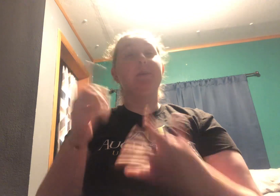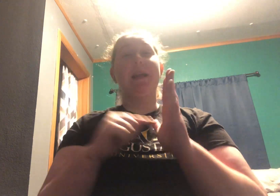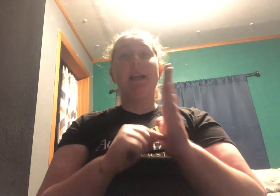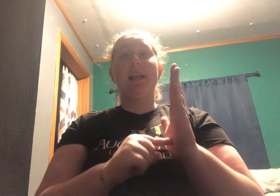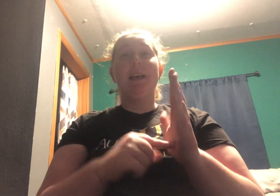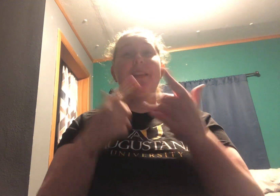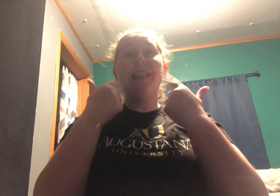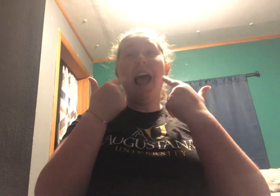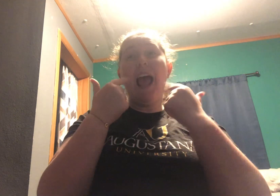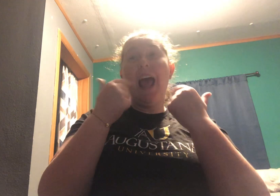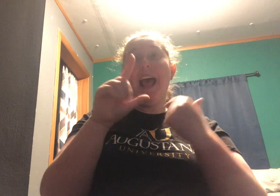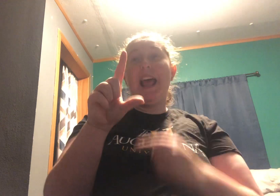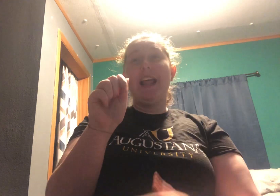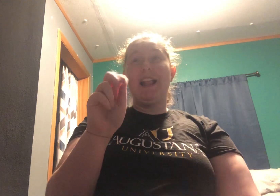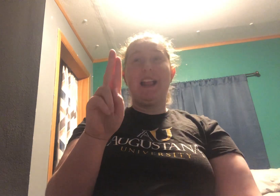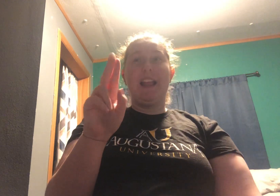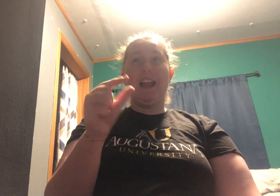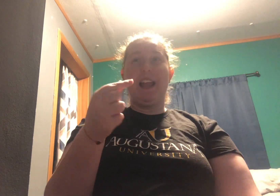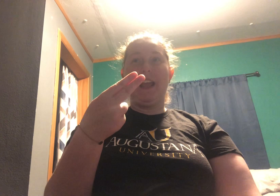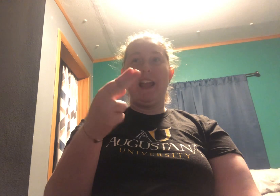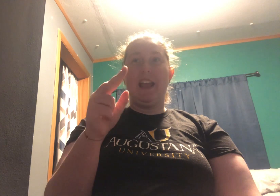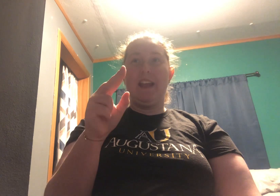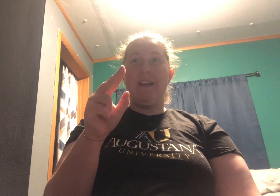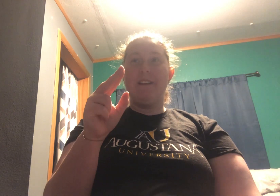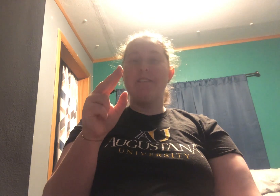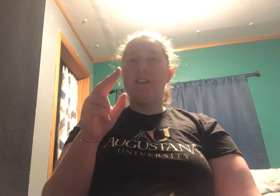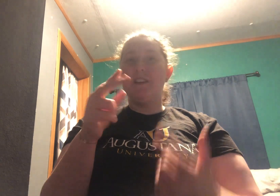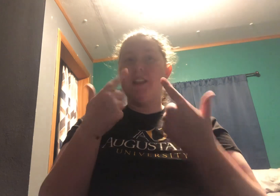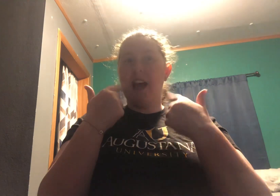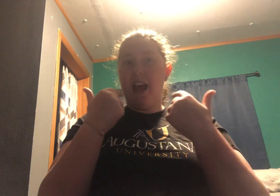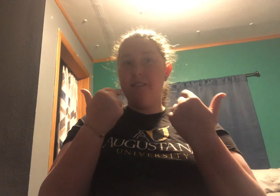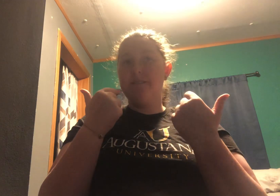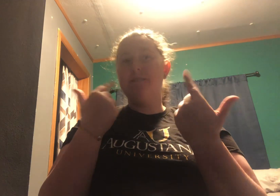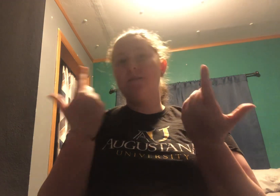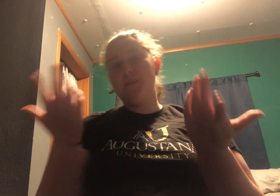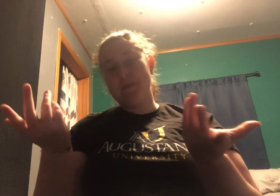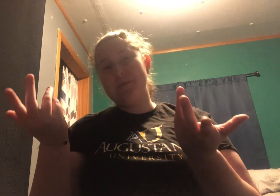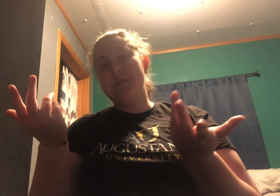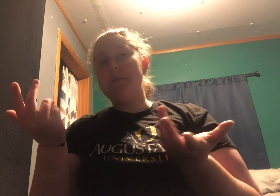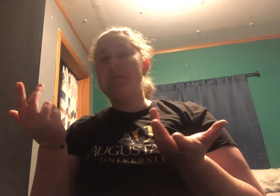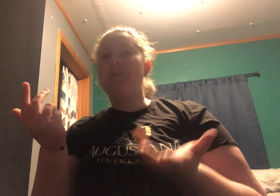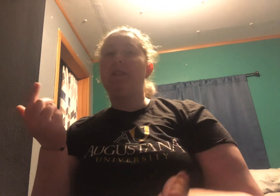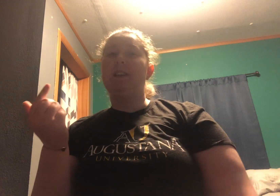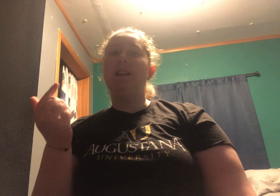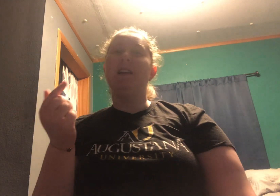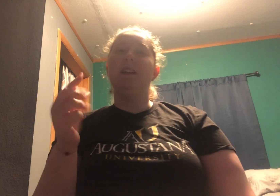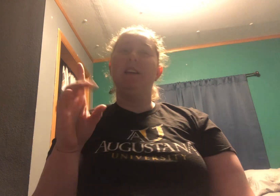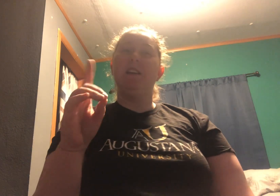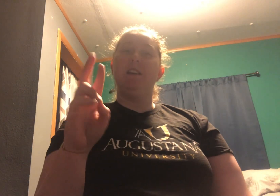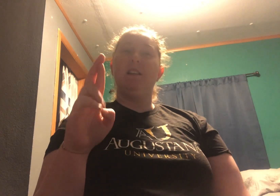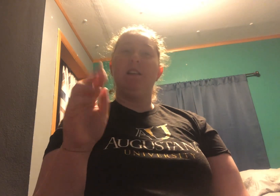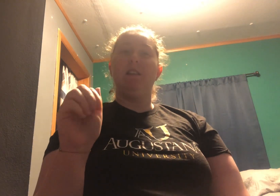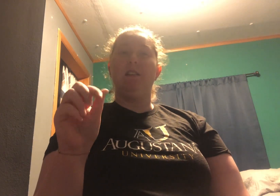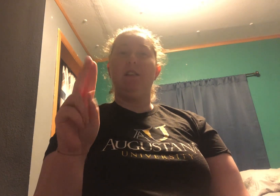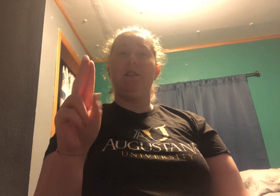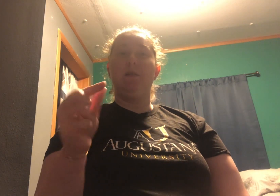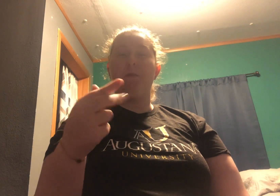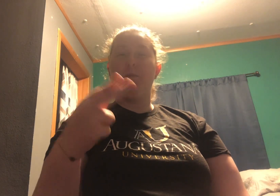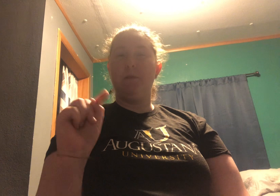laughter, laugh. That's spelled GH. So again, here, drought. It looks, if for an